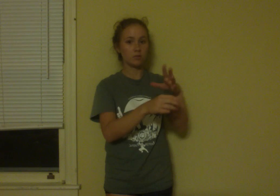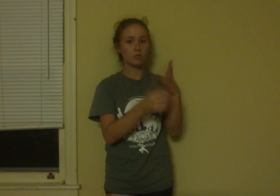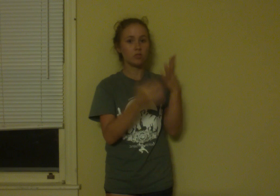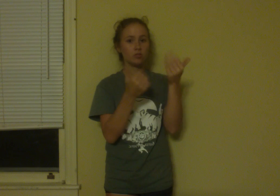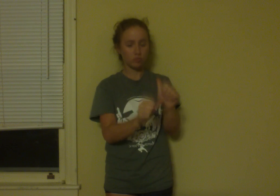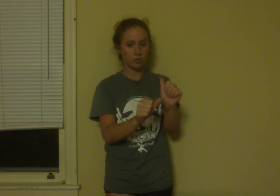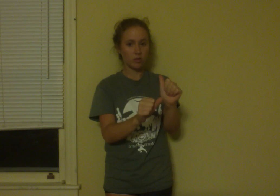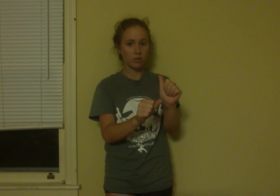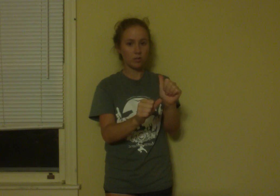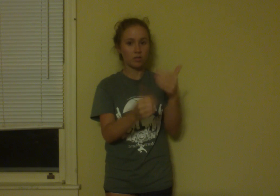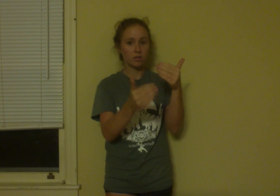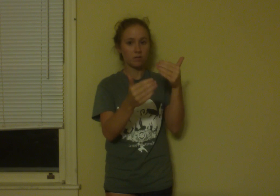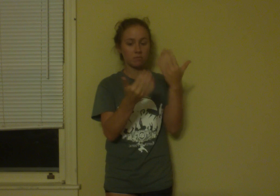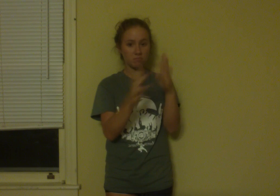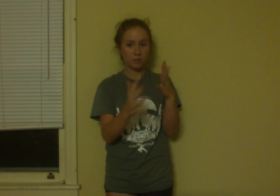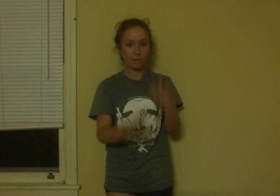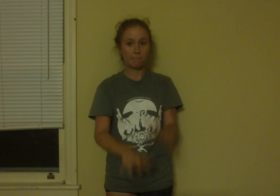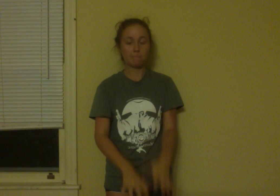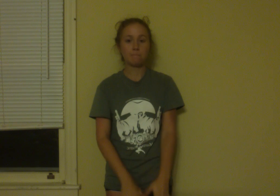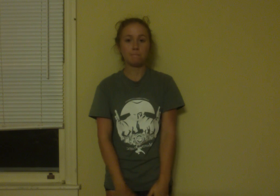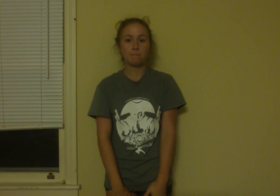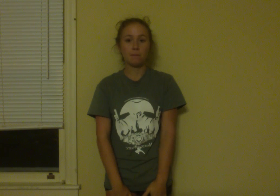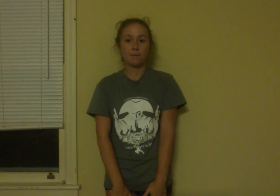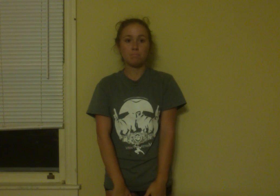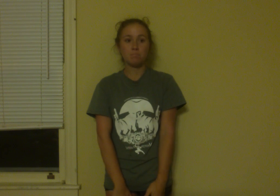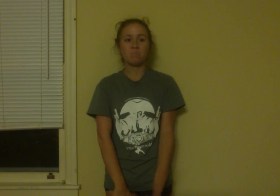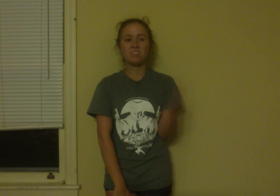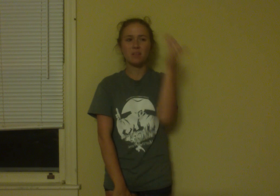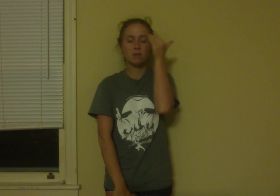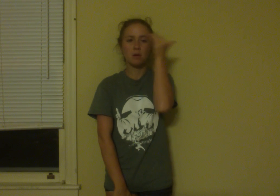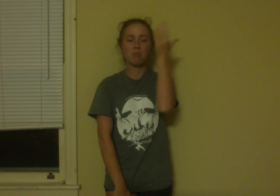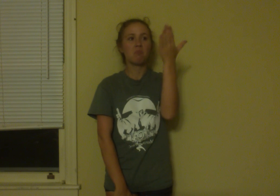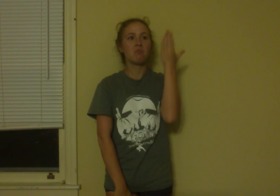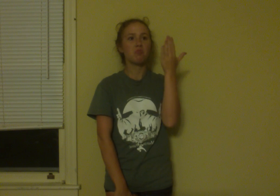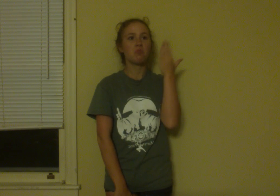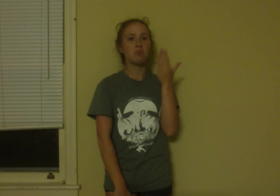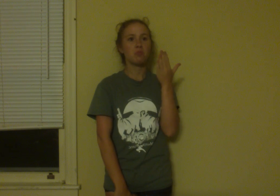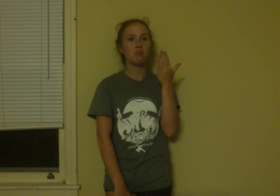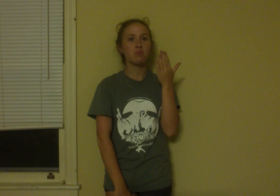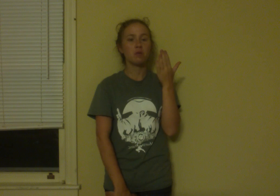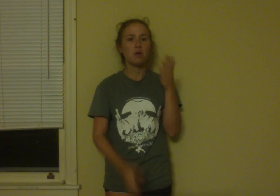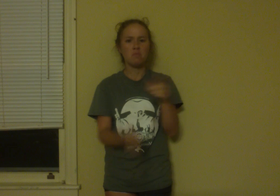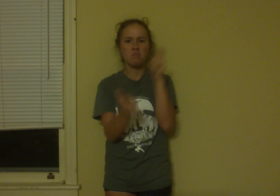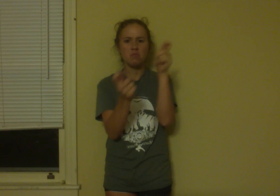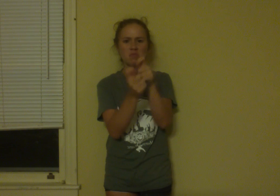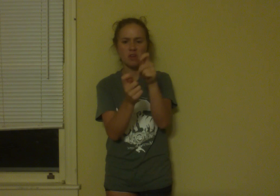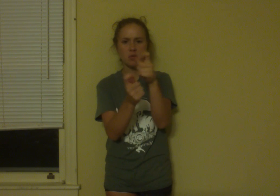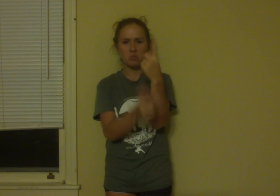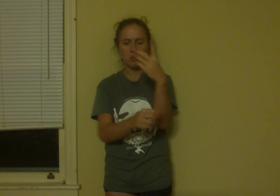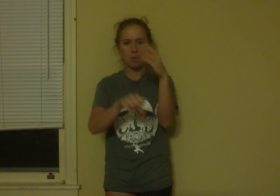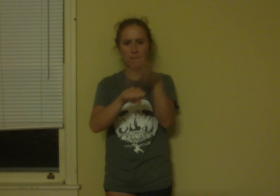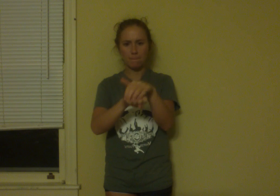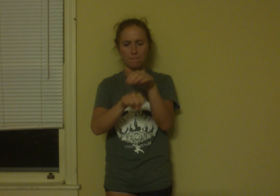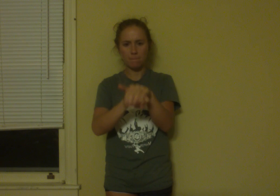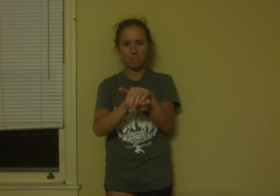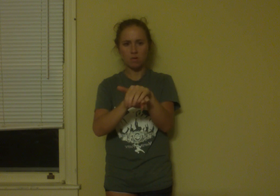Originally we thought once you stick that Gaston, you're in there. But I probably fell at least 10, 15, 20